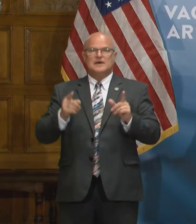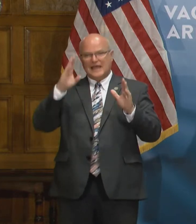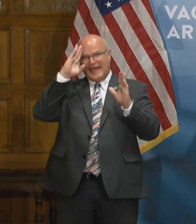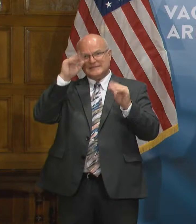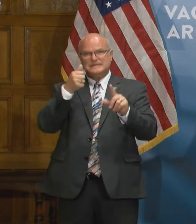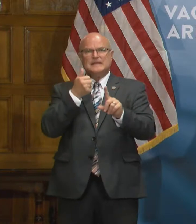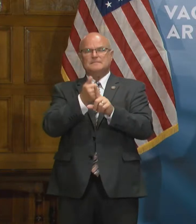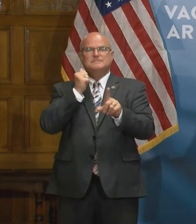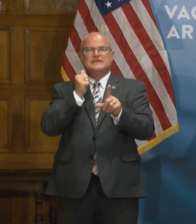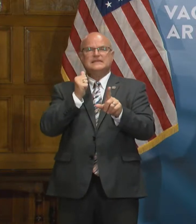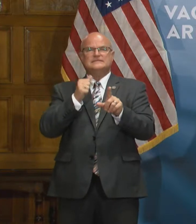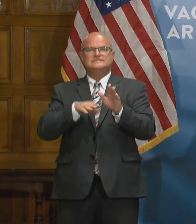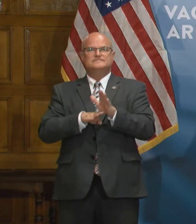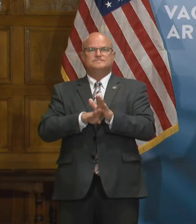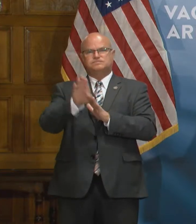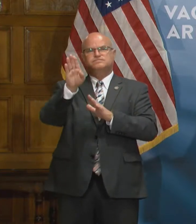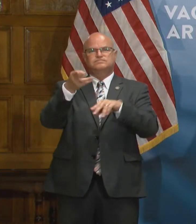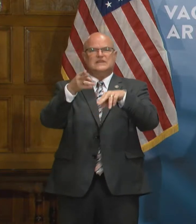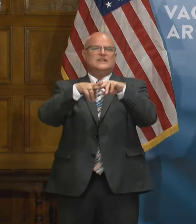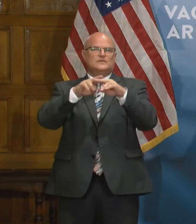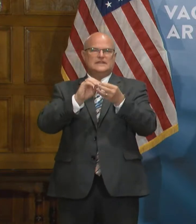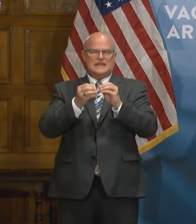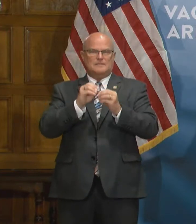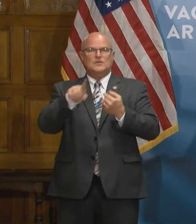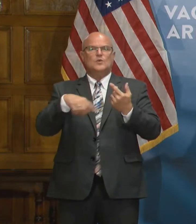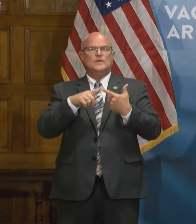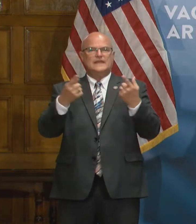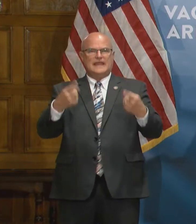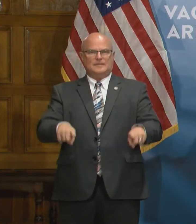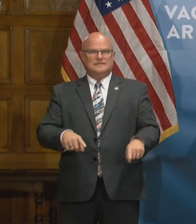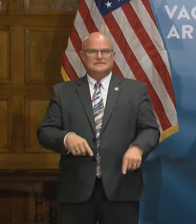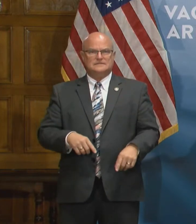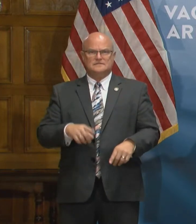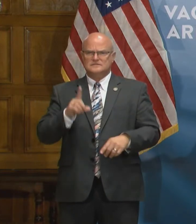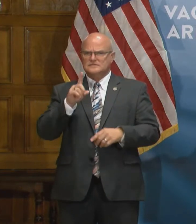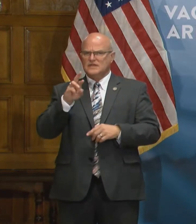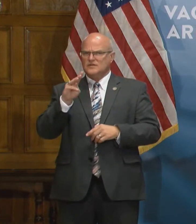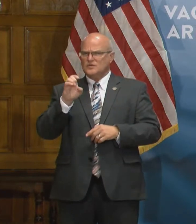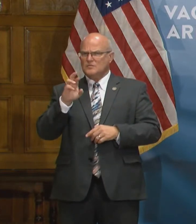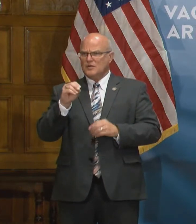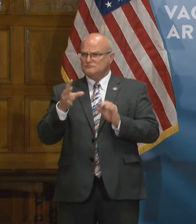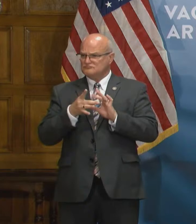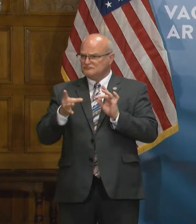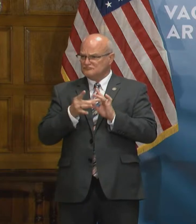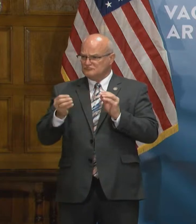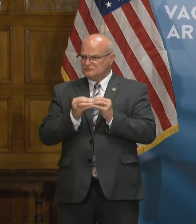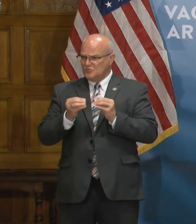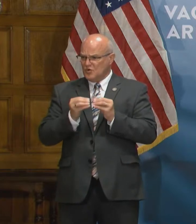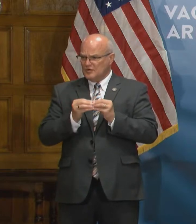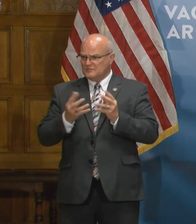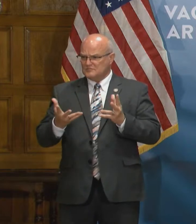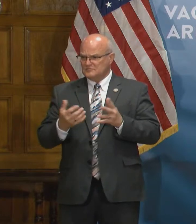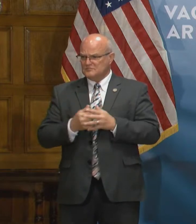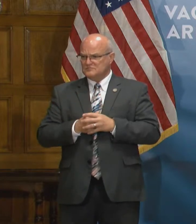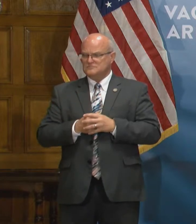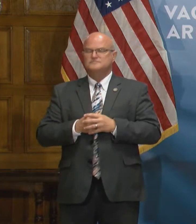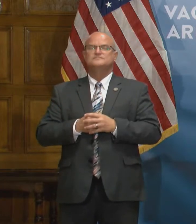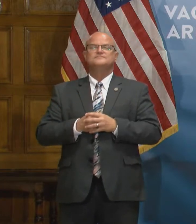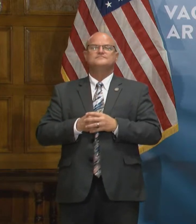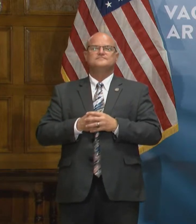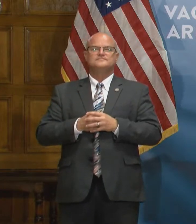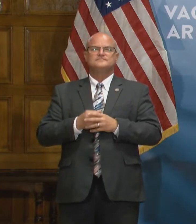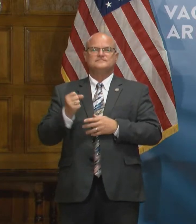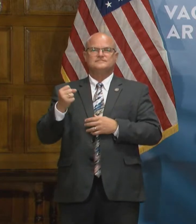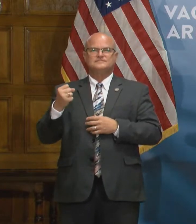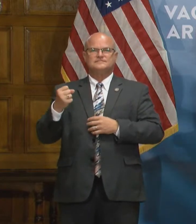expect an immediate increase in the numbers whenever that happens. Dr. Romero, did you want to add to my speculation? Yes.